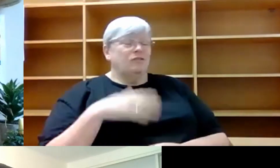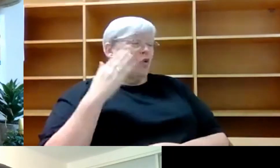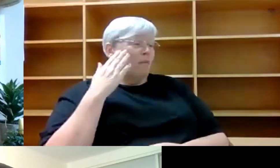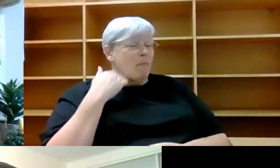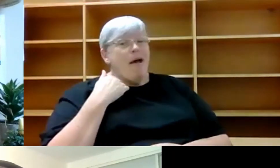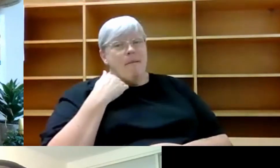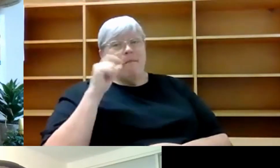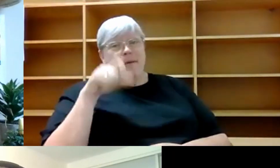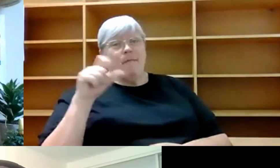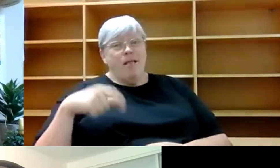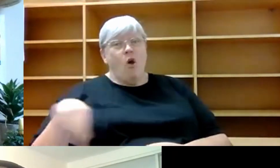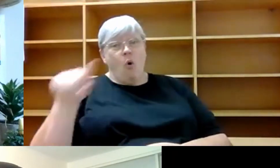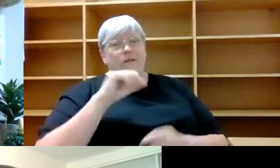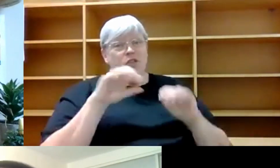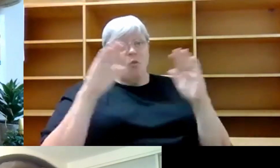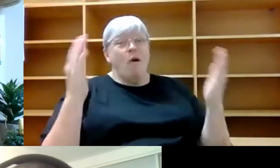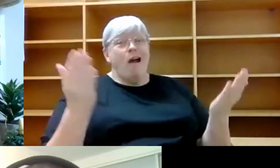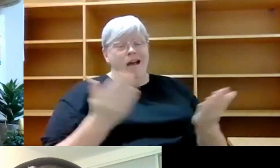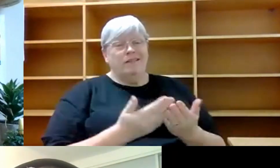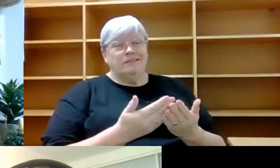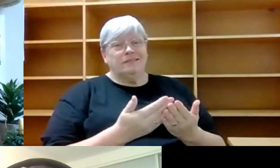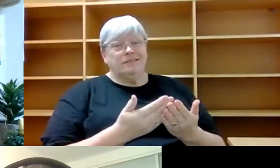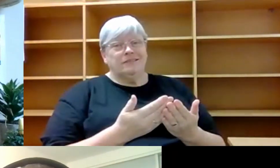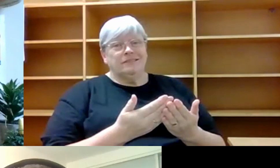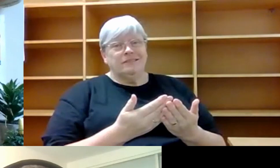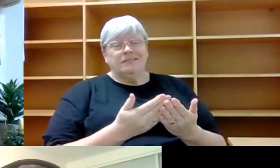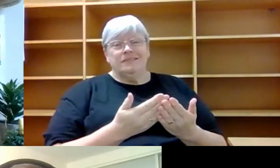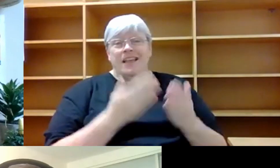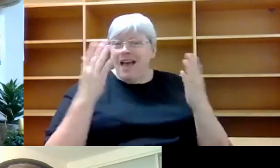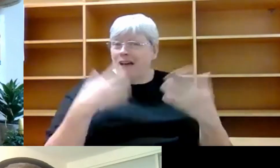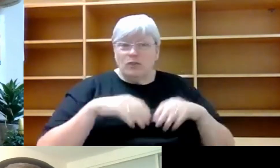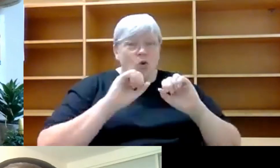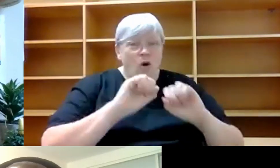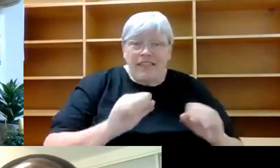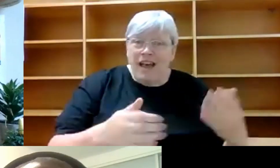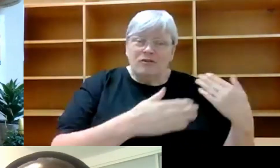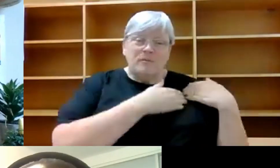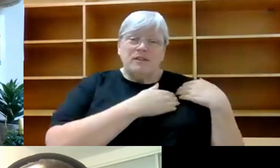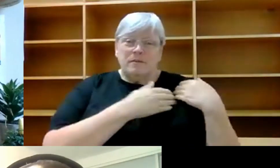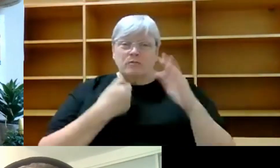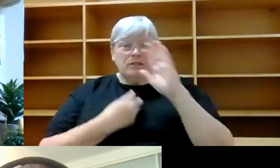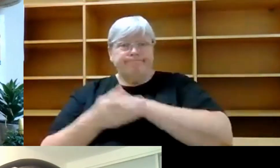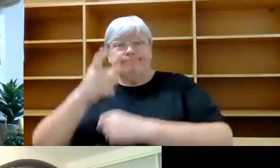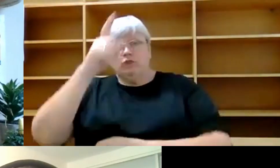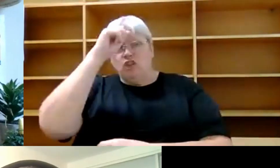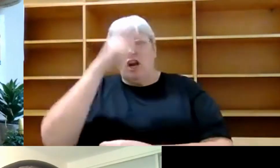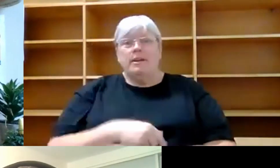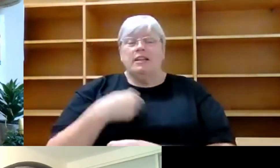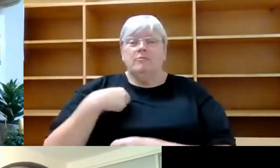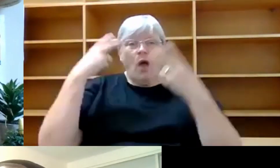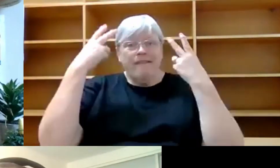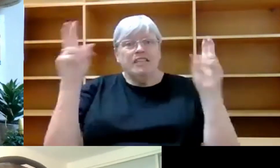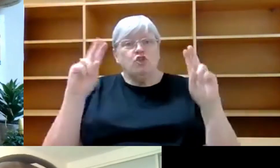globe. And they cannot disown that. They have to own that. I mean, when I go to Germany, when I visit schools